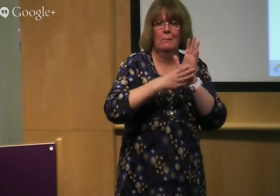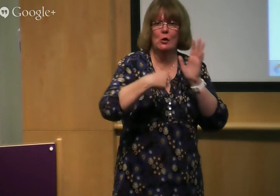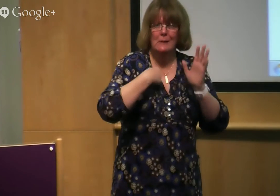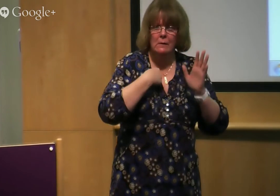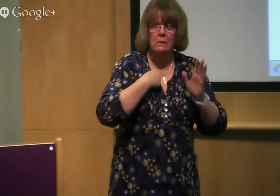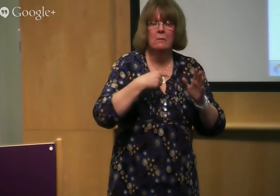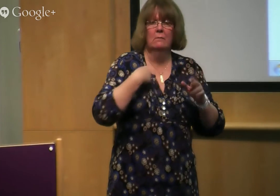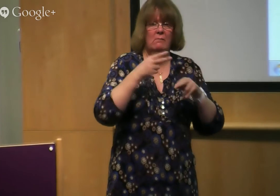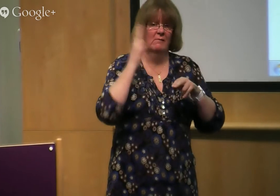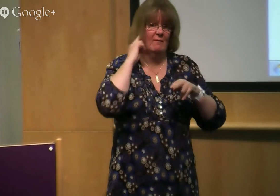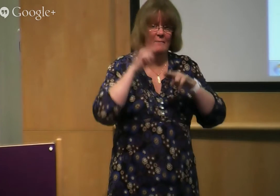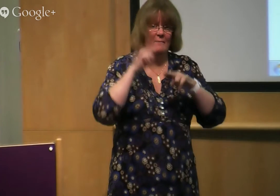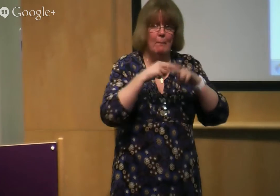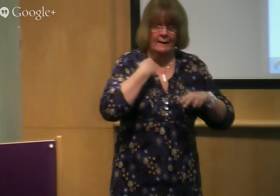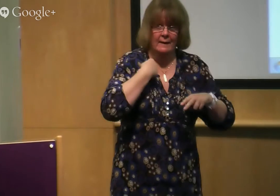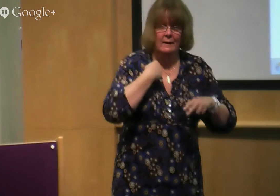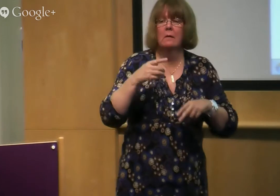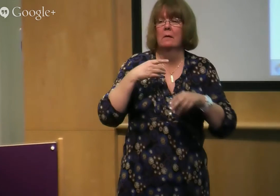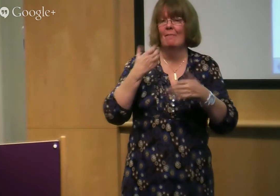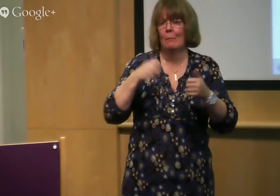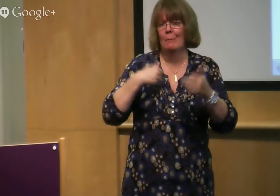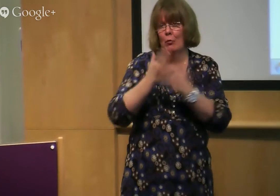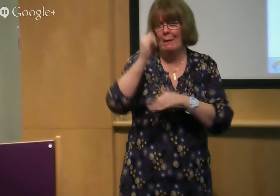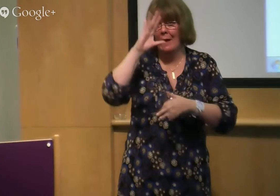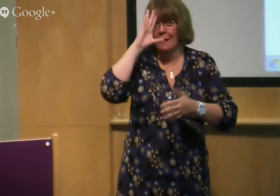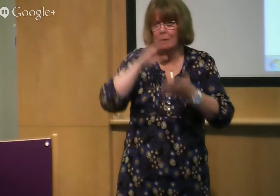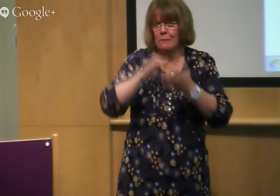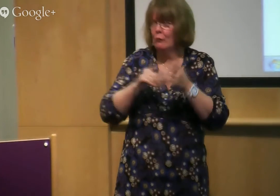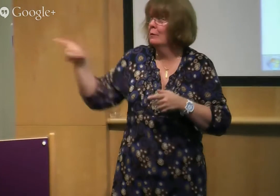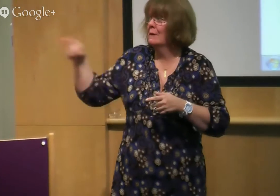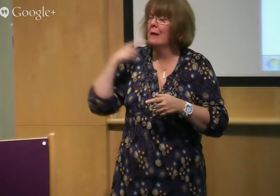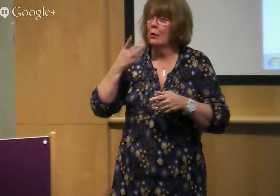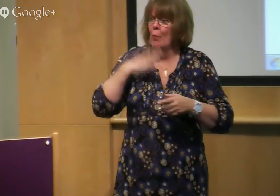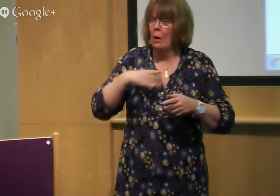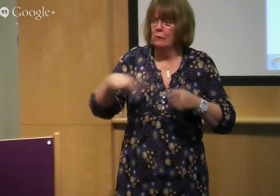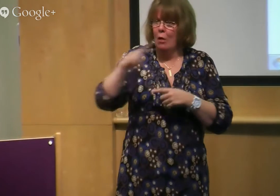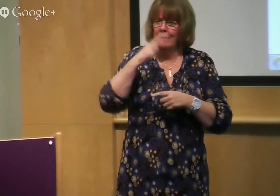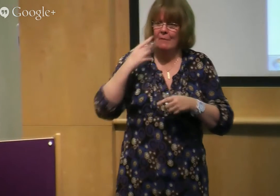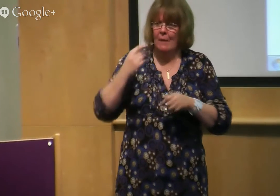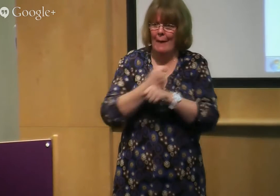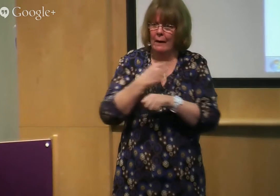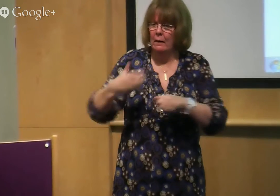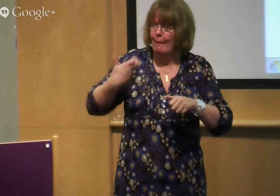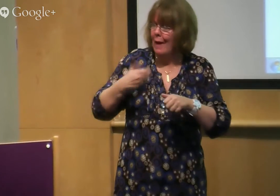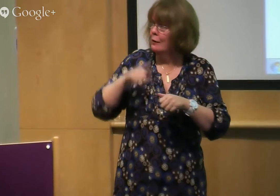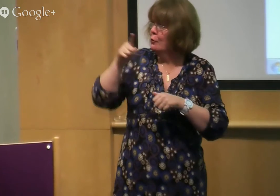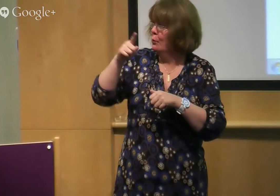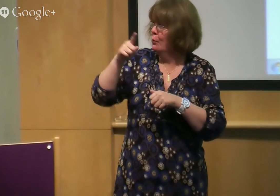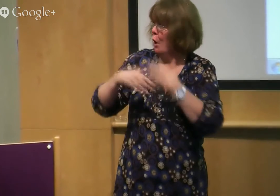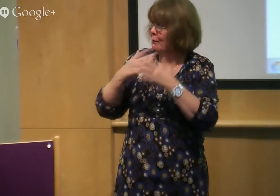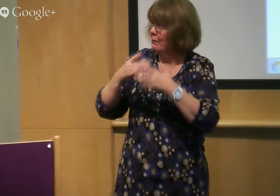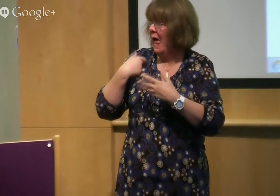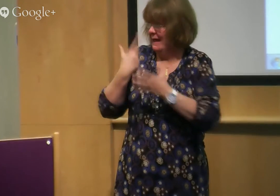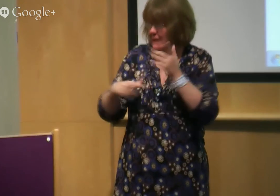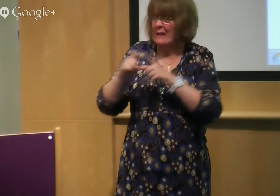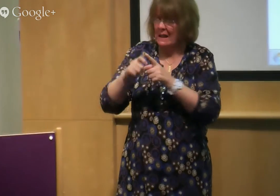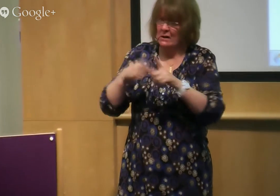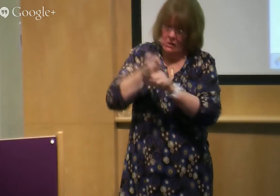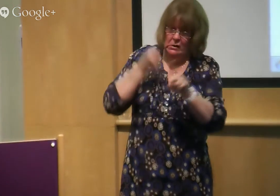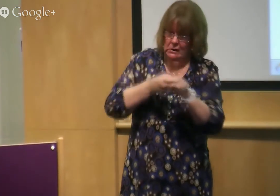Hi, my name is Carol from Manchester. I come from a deaf family, and I just really want to share with you my bad experience. You know, I know you've